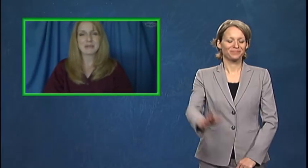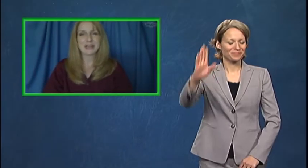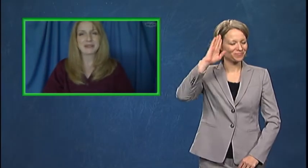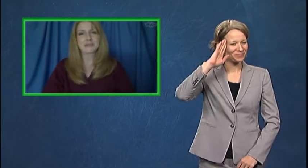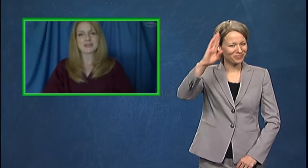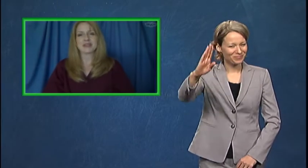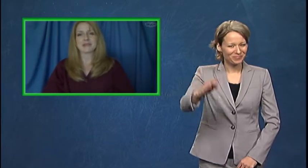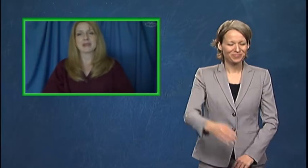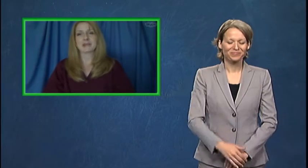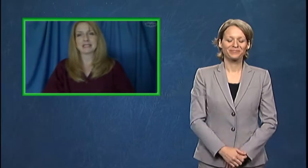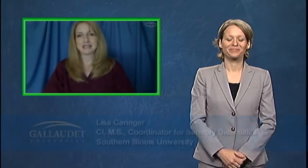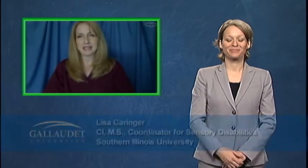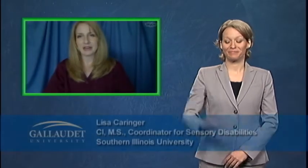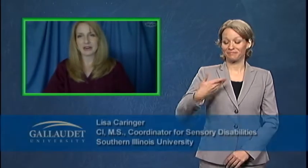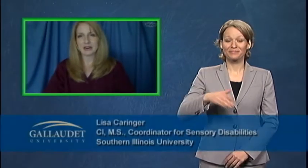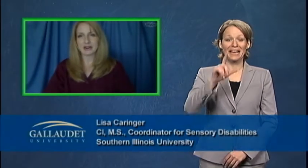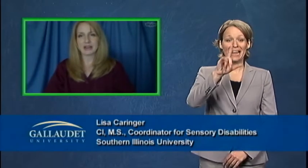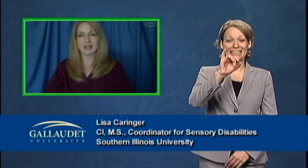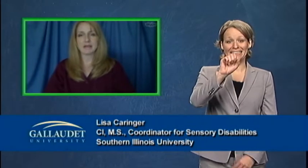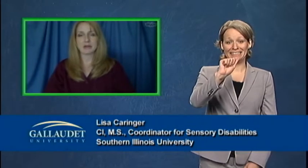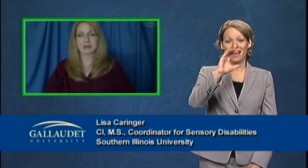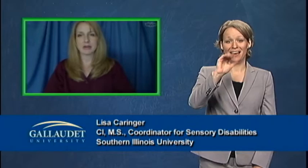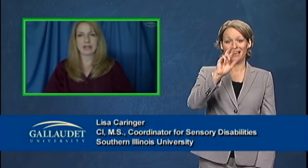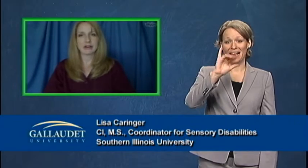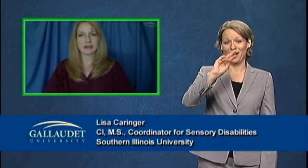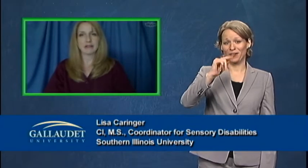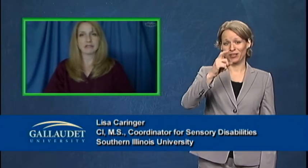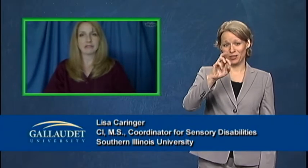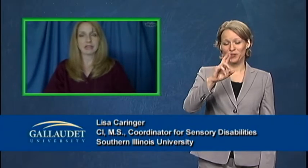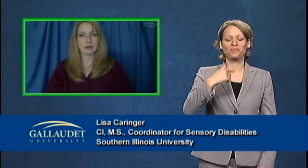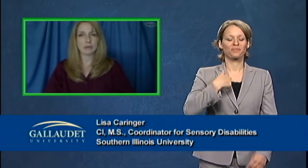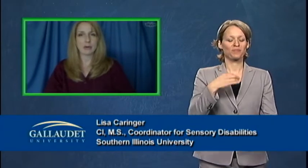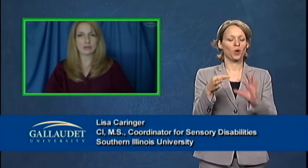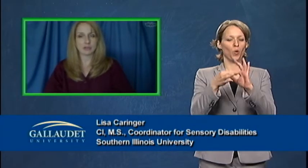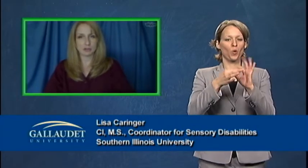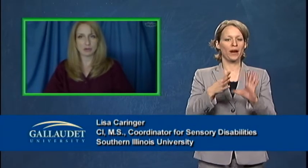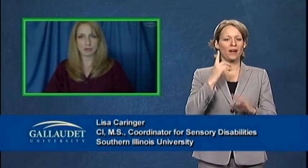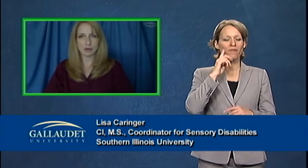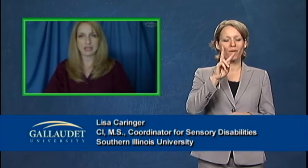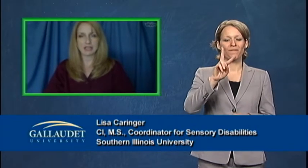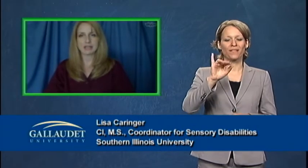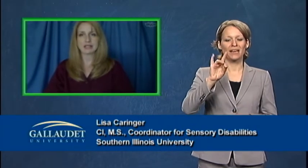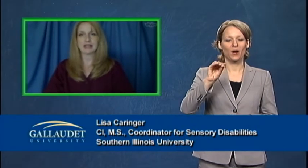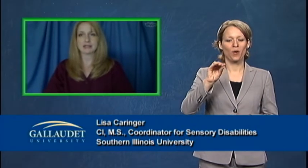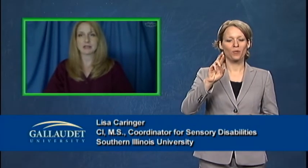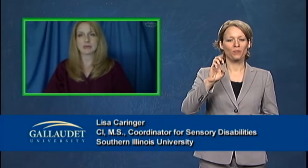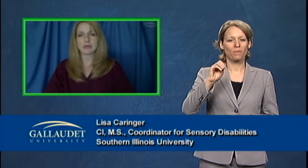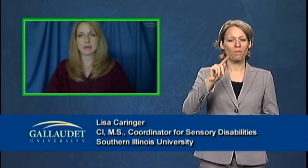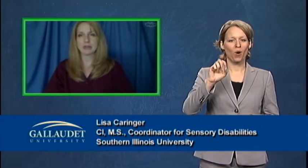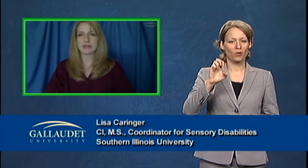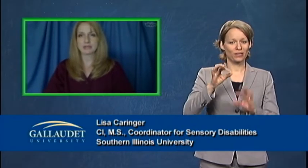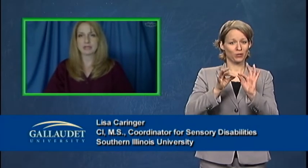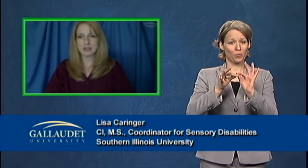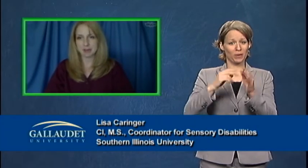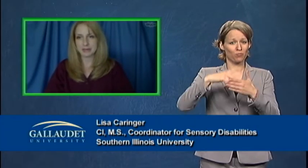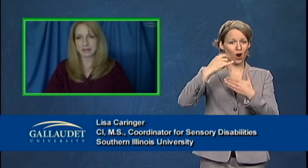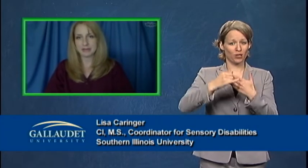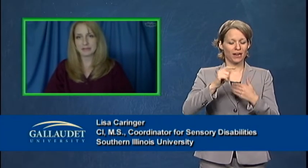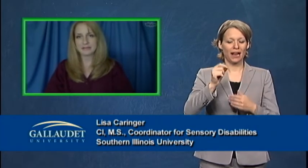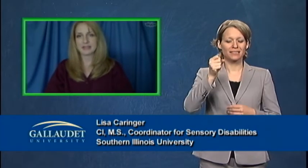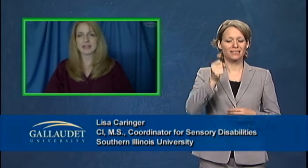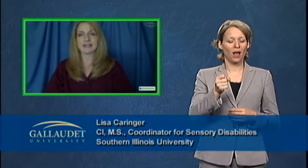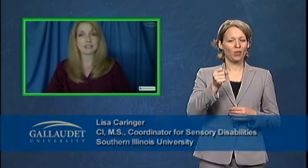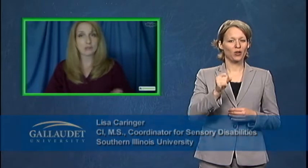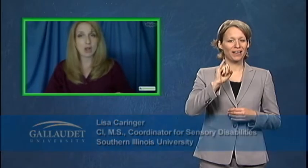Hi everybody, my name is Lisa Carringer and I'm the coordinator of the Video Remote Interpreting Project at Southern Illinois University